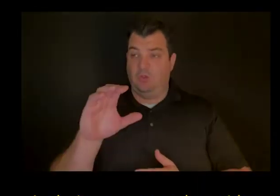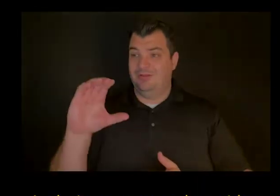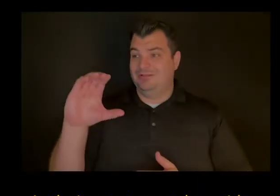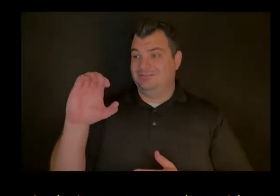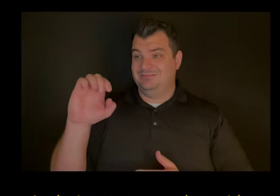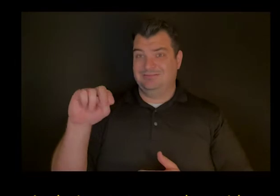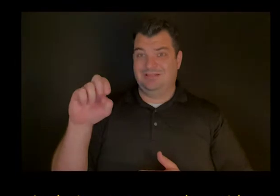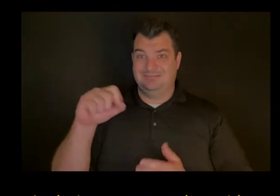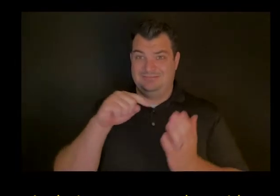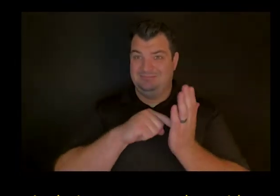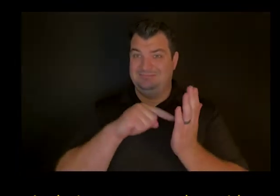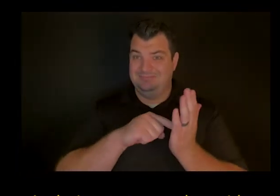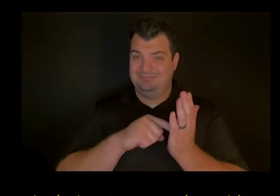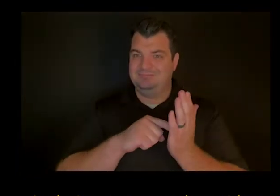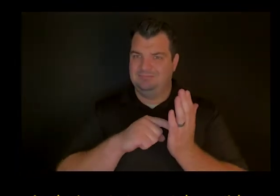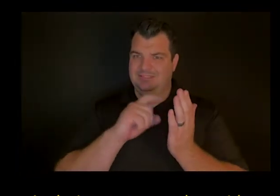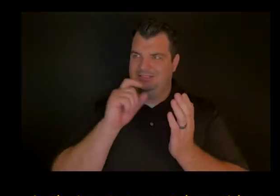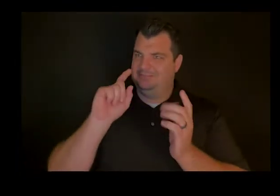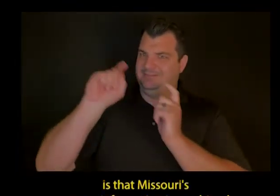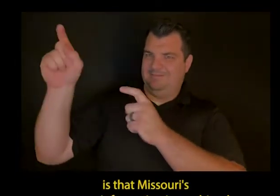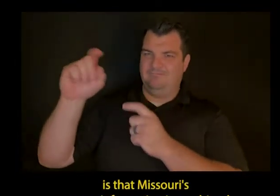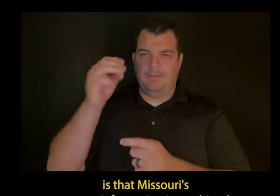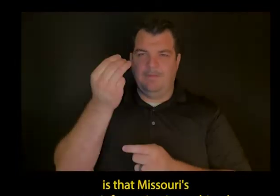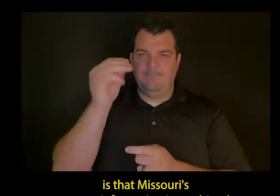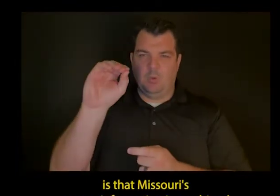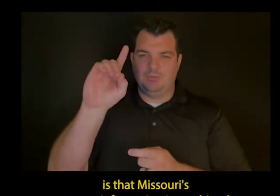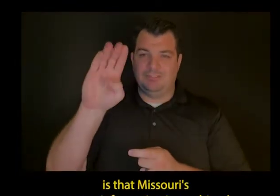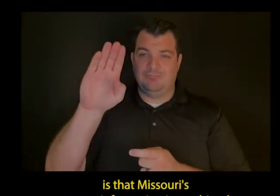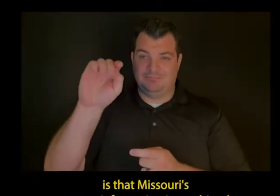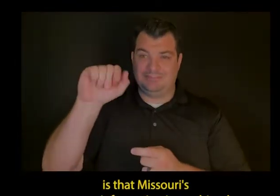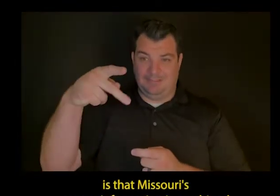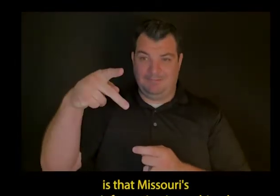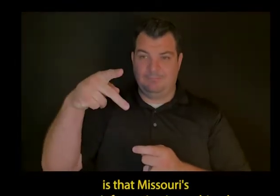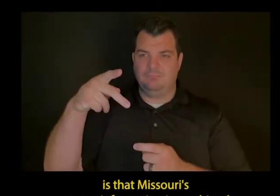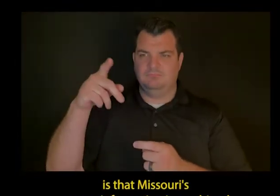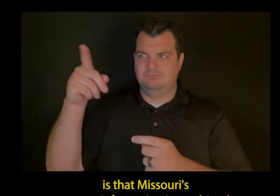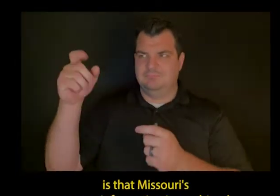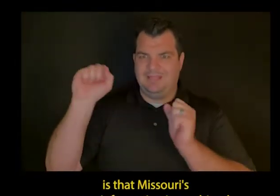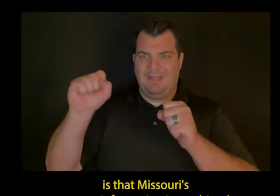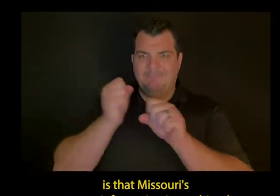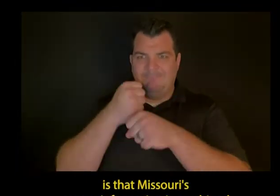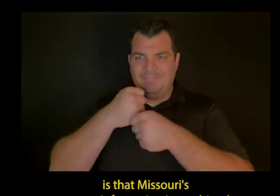Another important reason to know etiology is that Missouri census information is combined